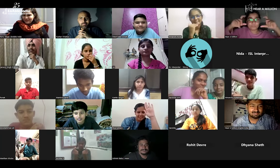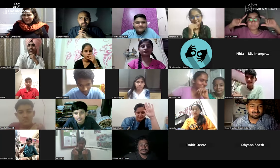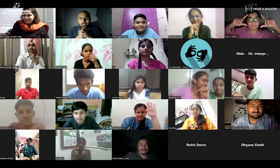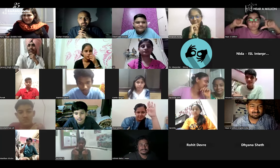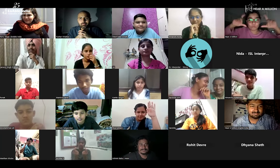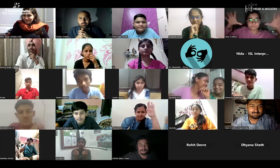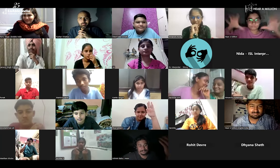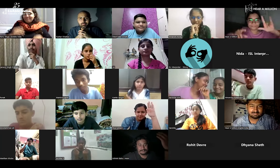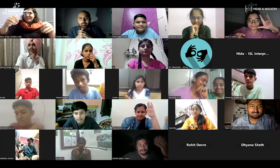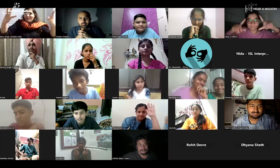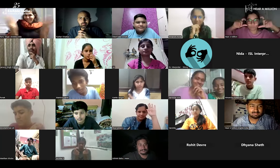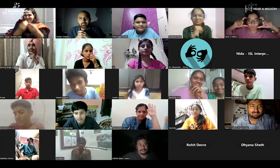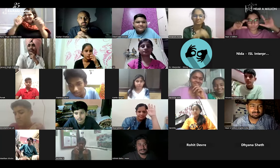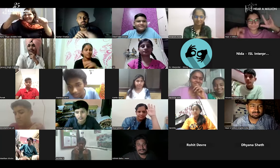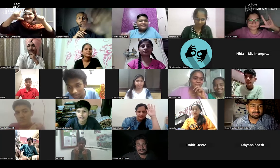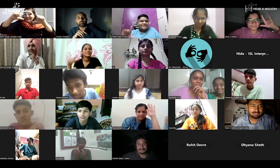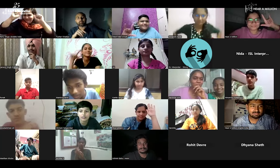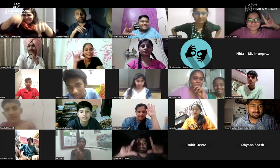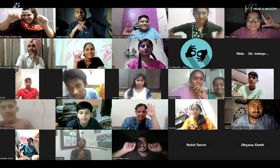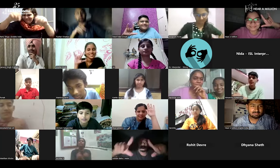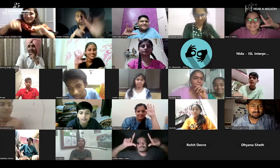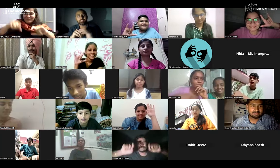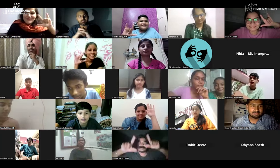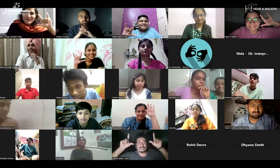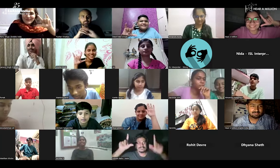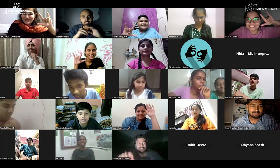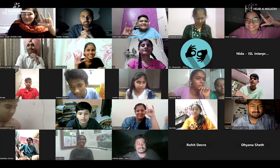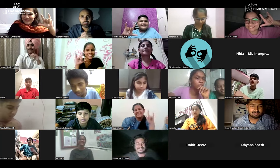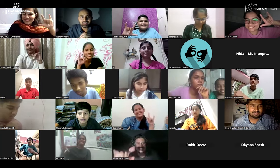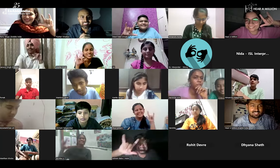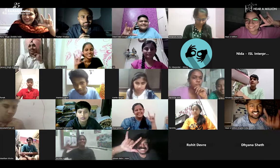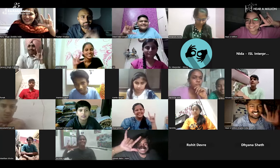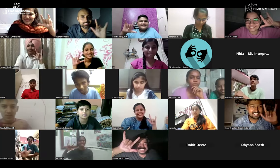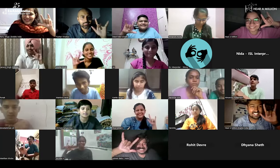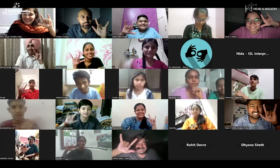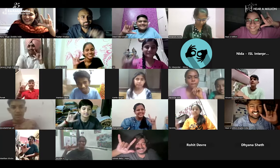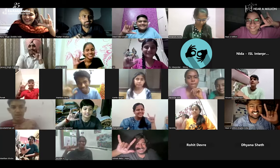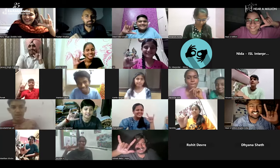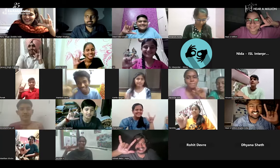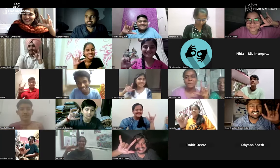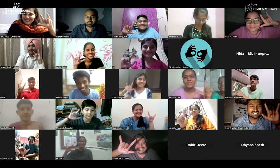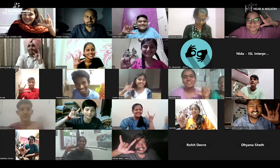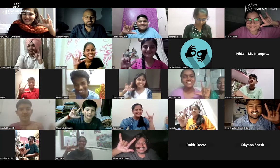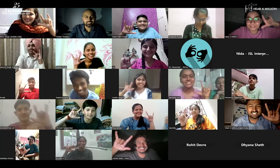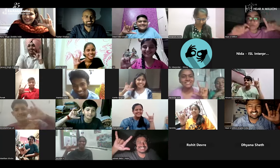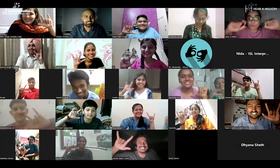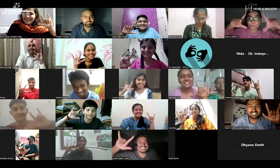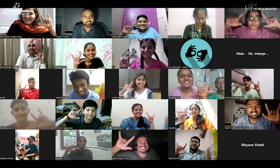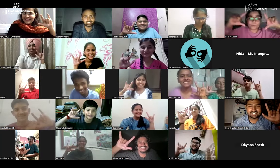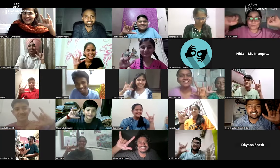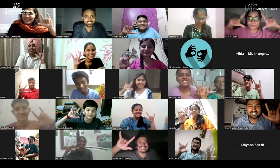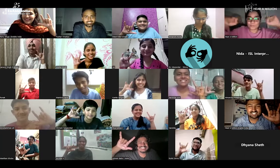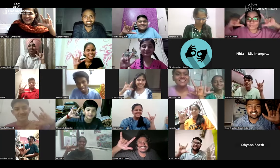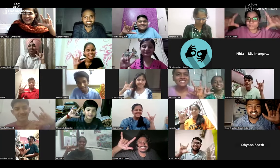right? Sriram says it's not about me sharing about the situation also. It's about me going and just talking to